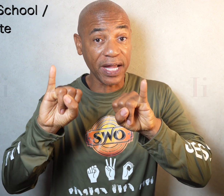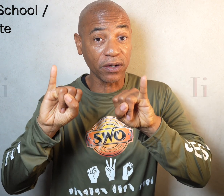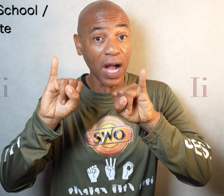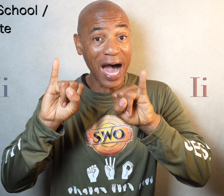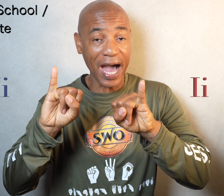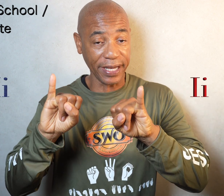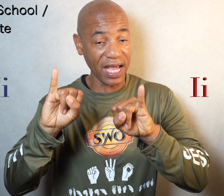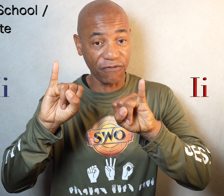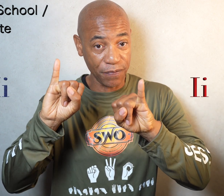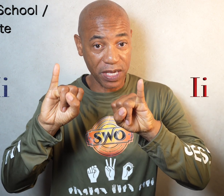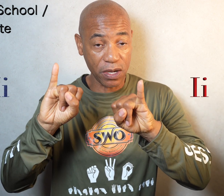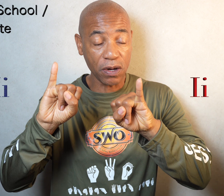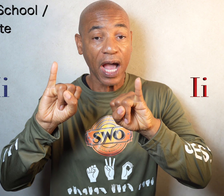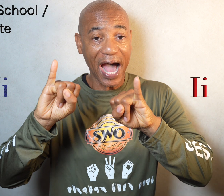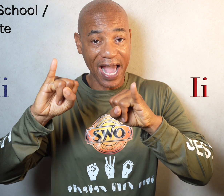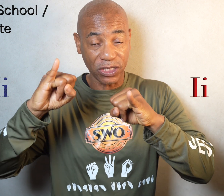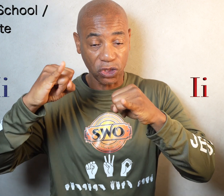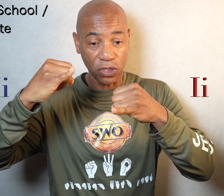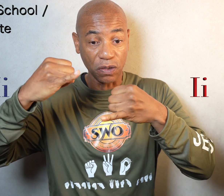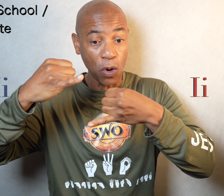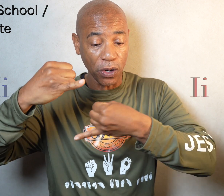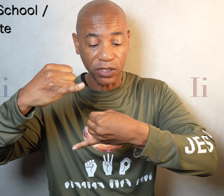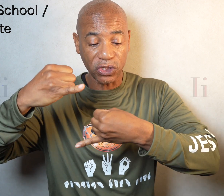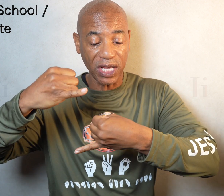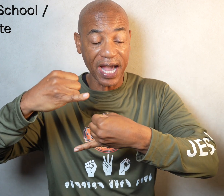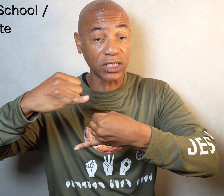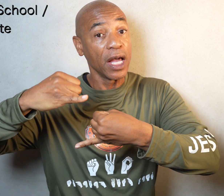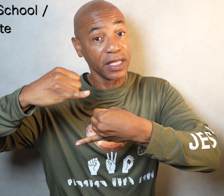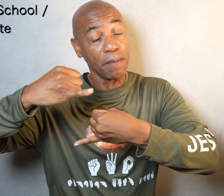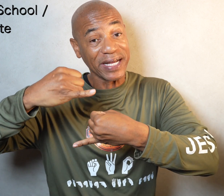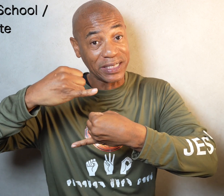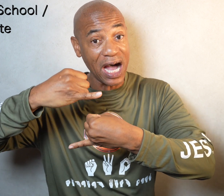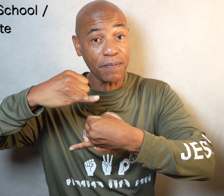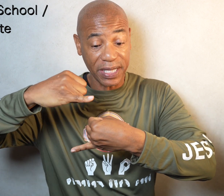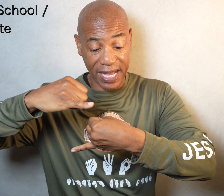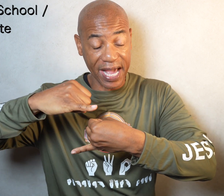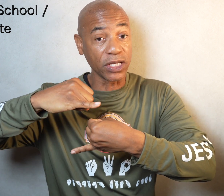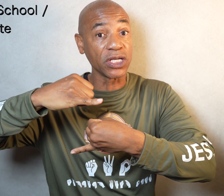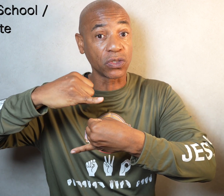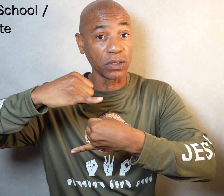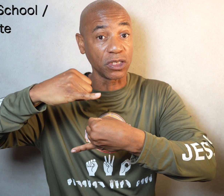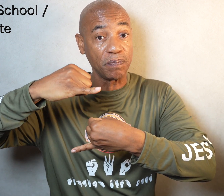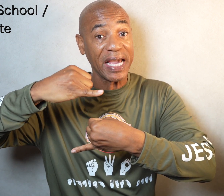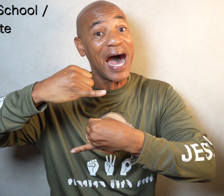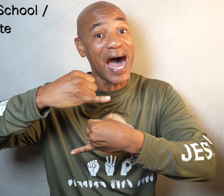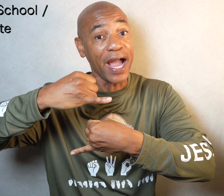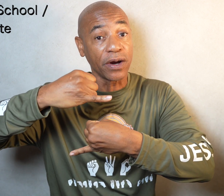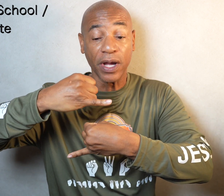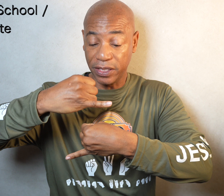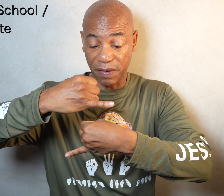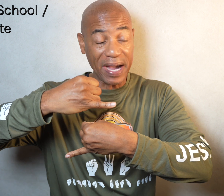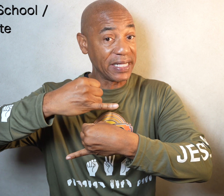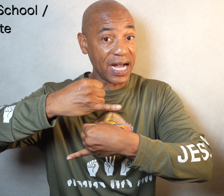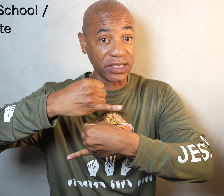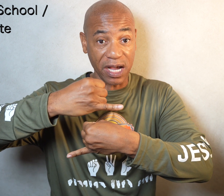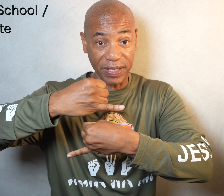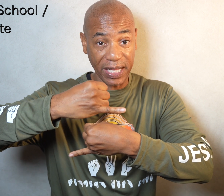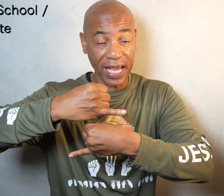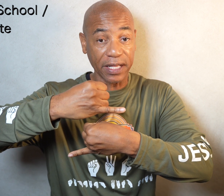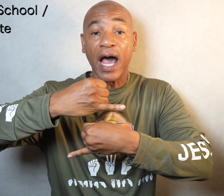letter I. Now from here, I actually turn them on their sides. Now my dominant hand is going to be higher than my non-dominant hand. I